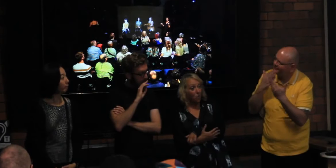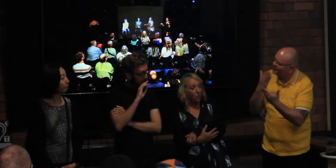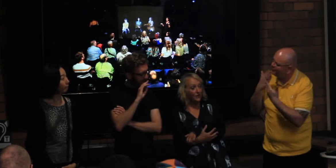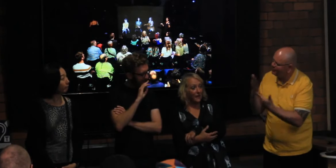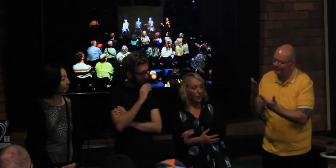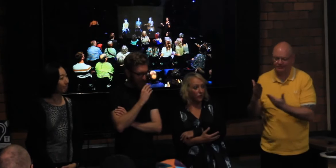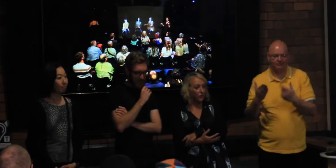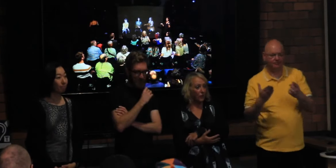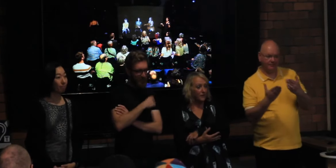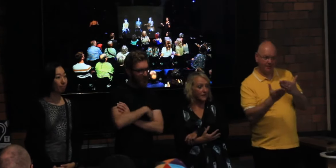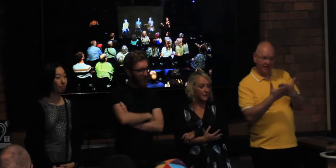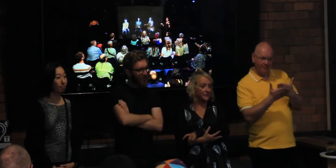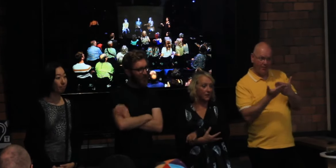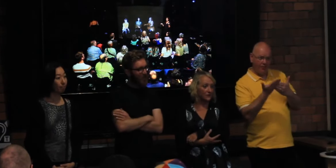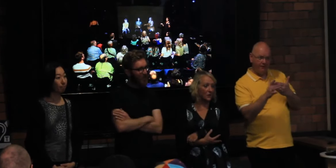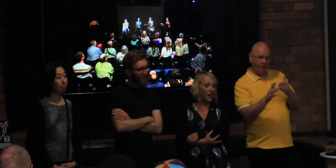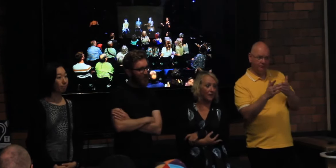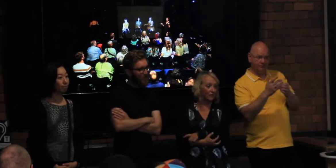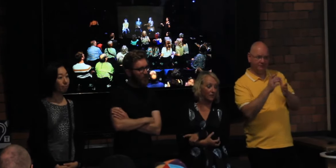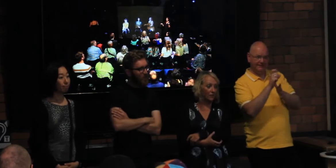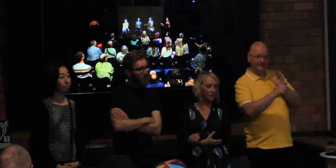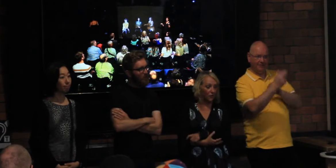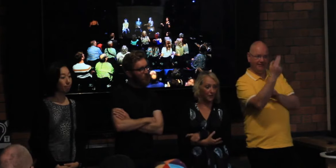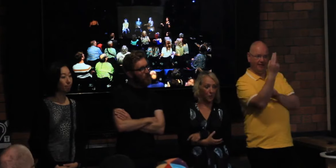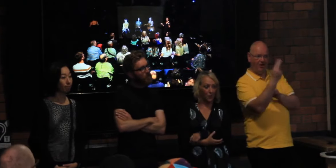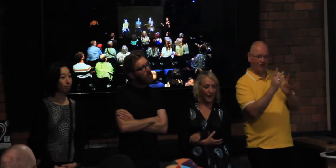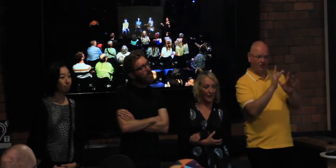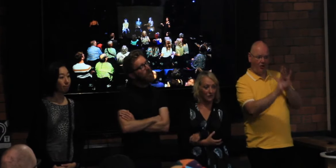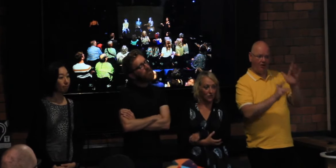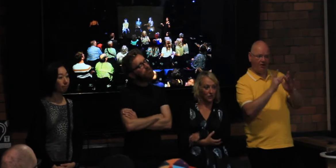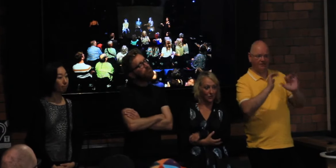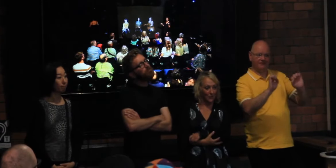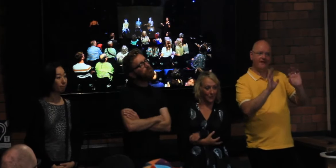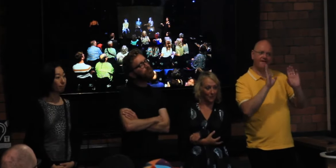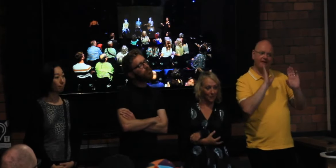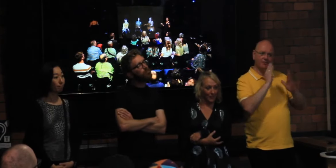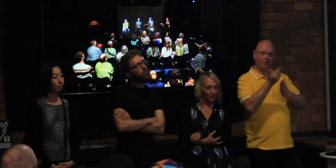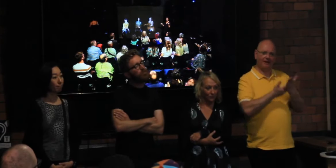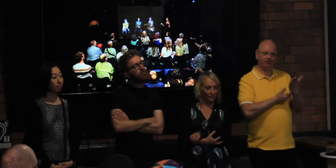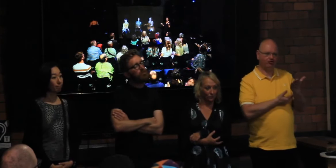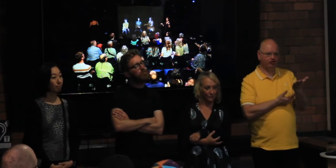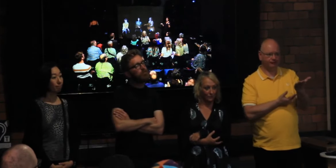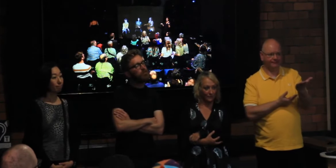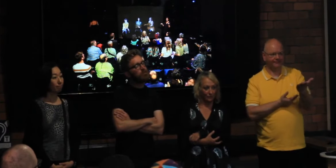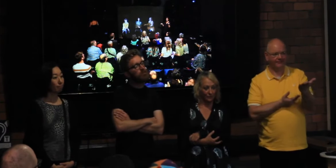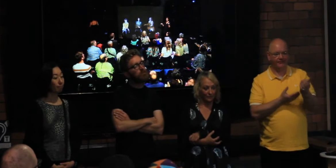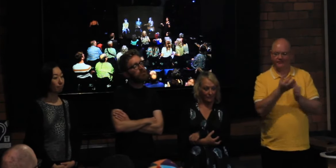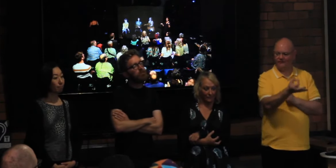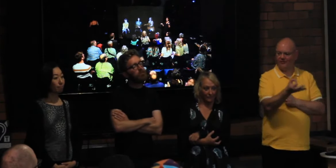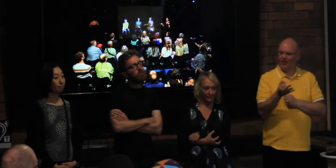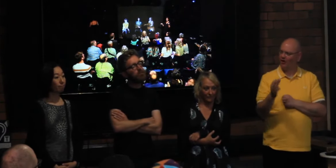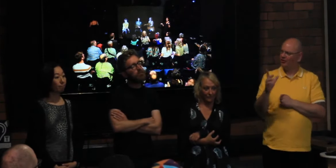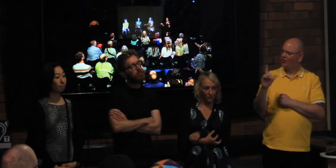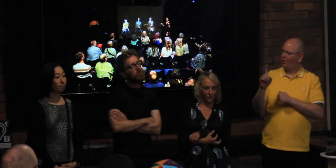Anything more that's coming through on the Disability Arts Online Facebook page? What was the most challenging